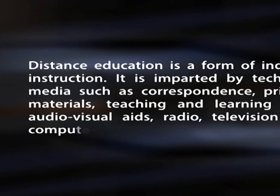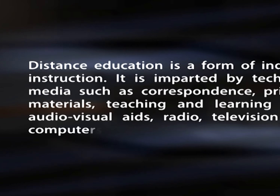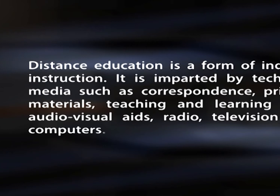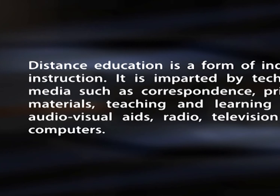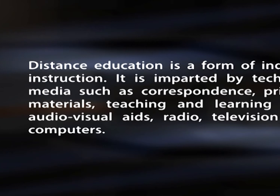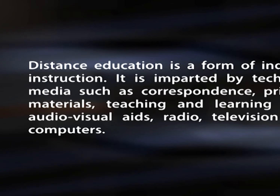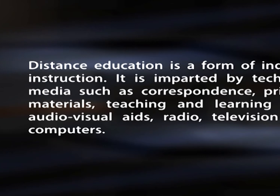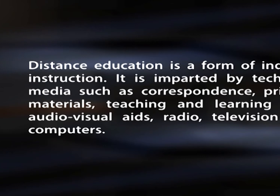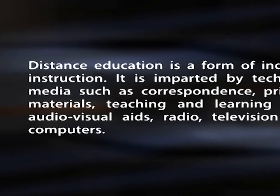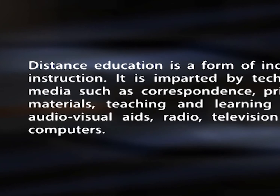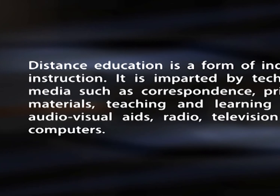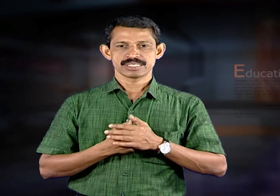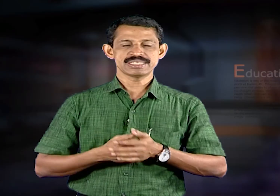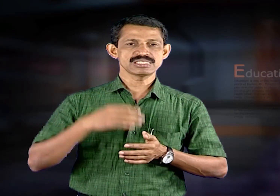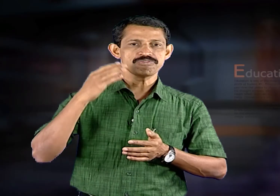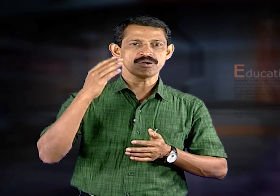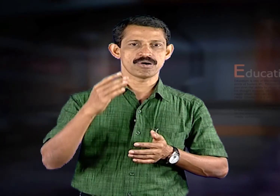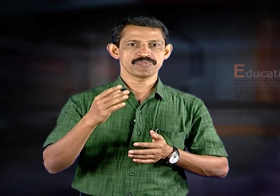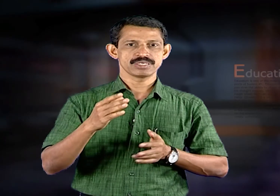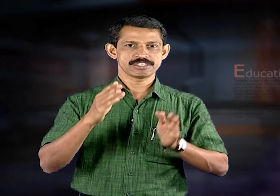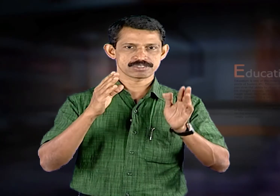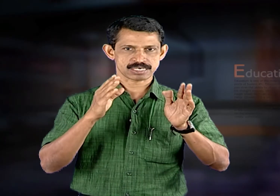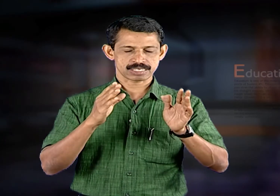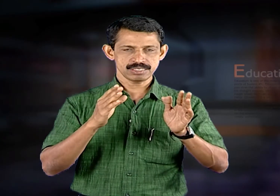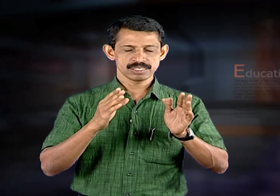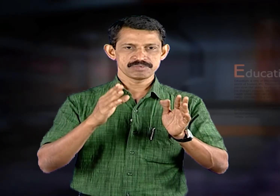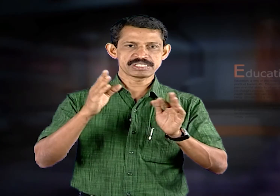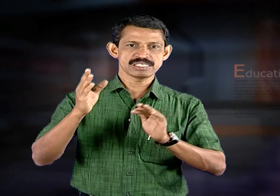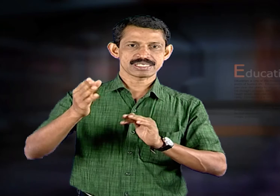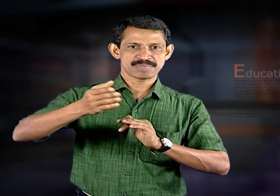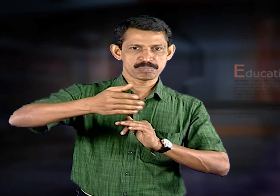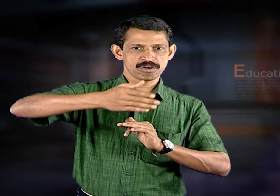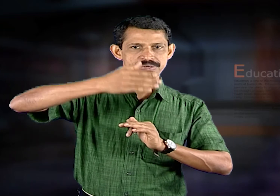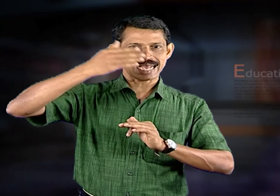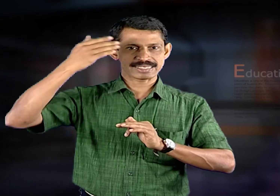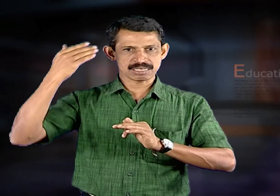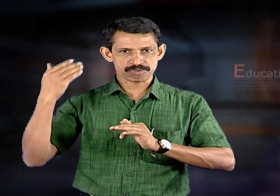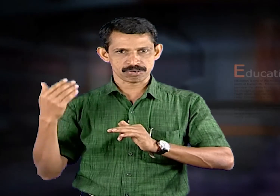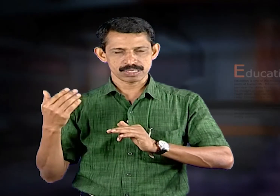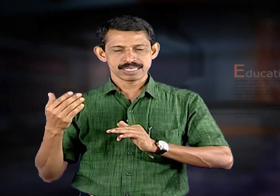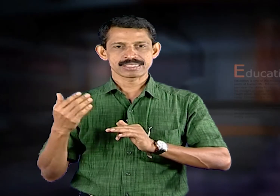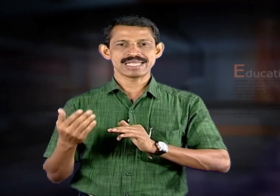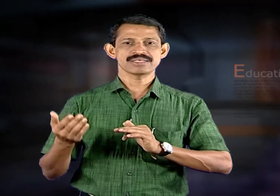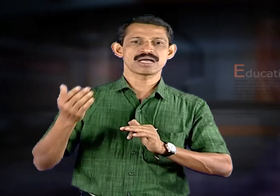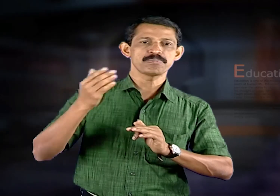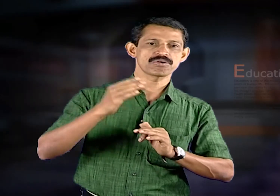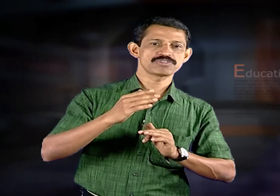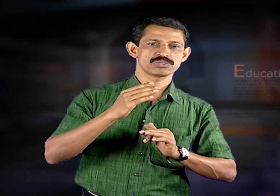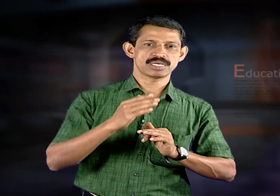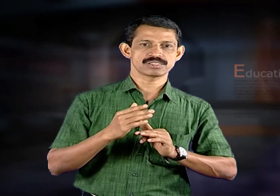and computers. It is a form of instruction which is capable of catering for great number of students